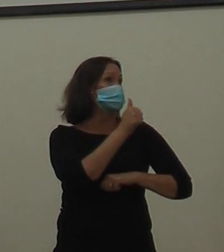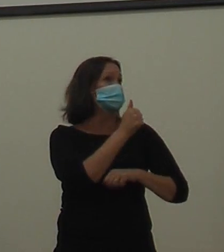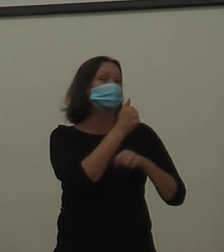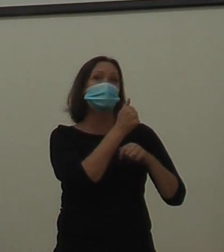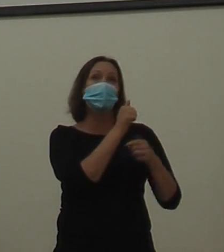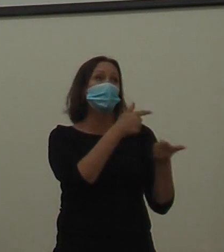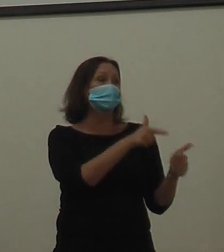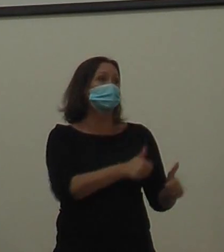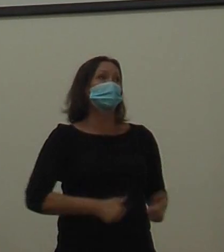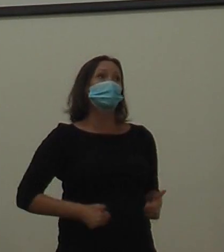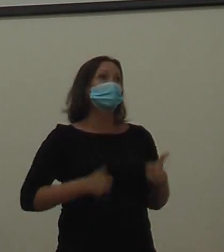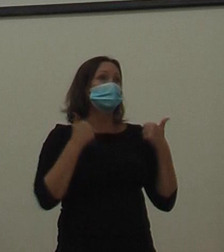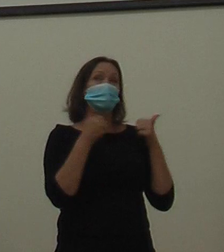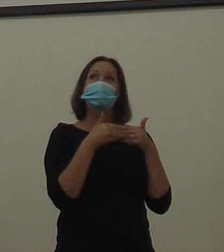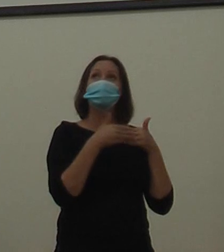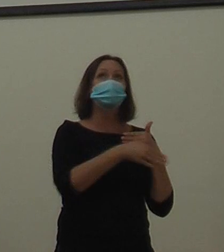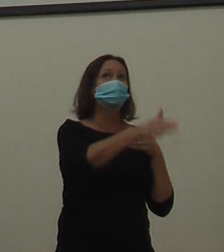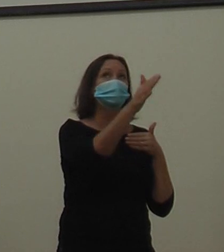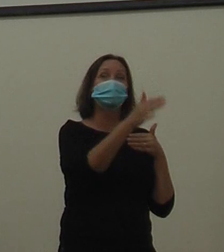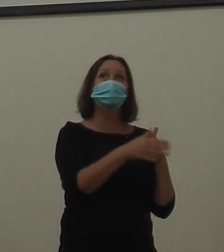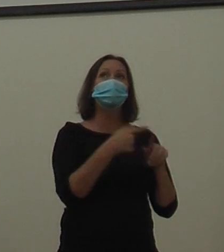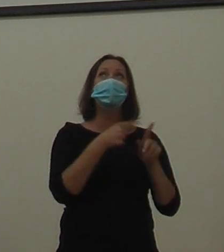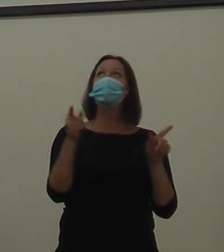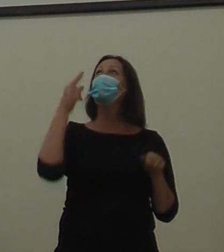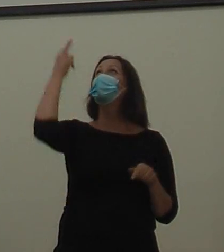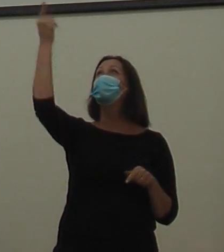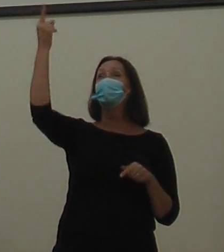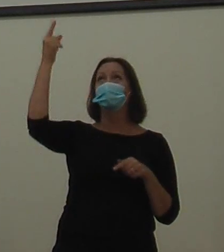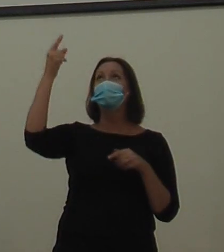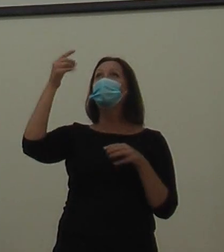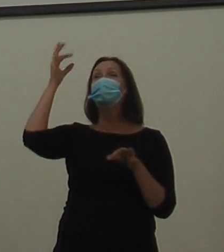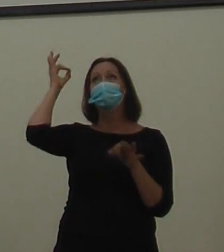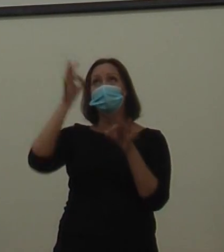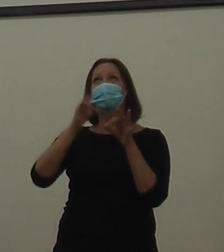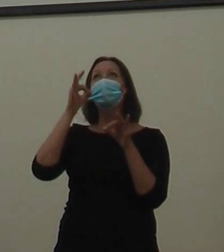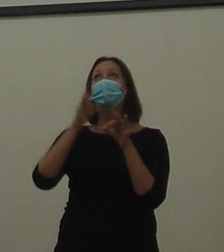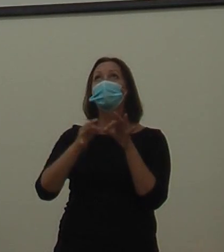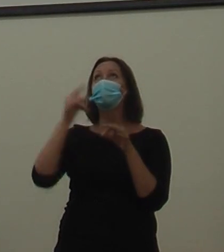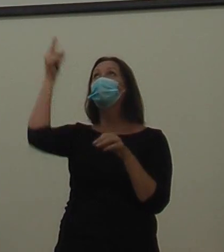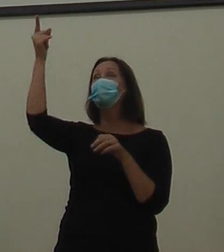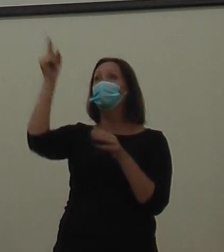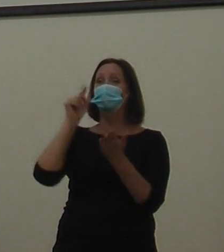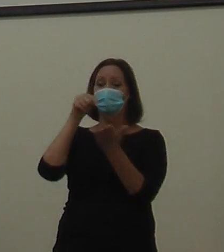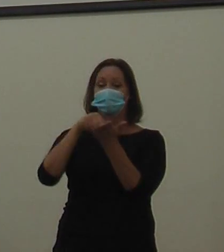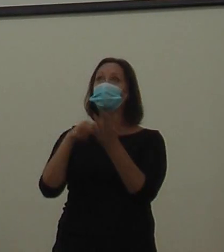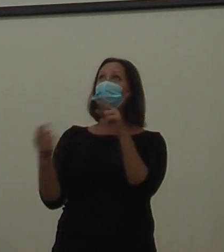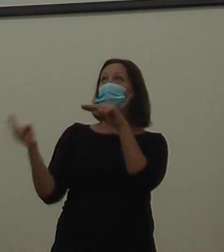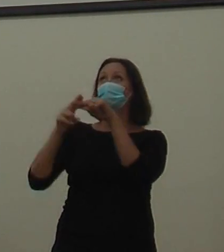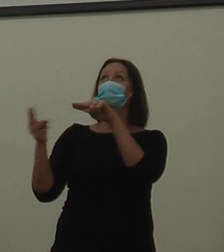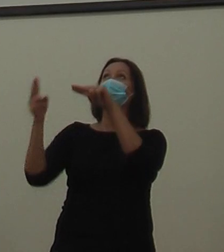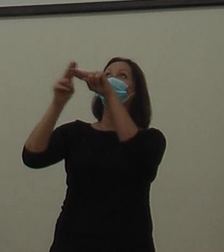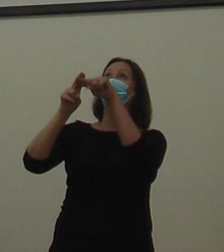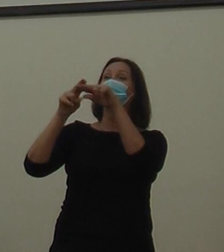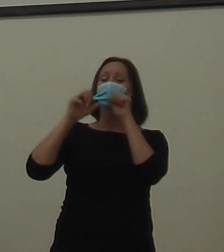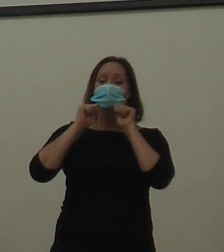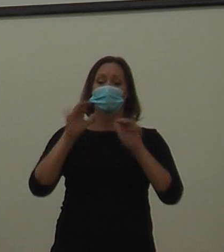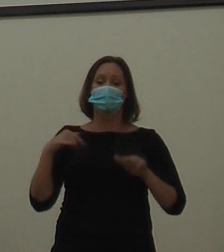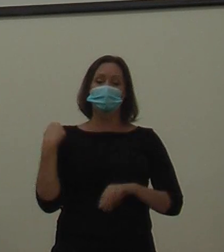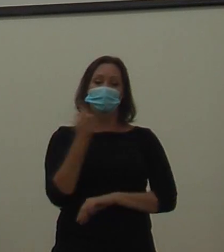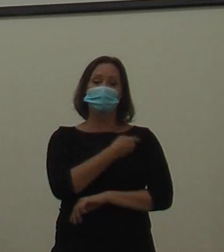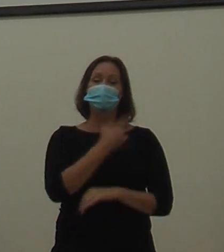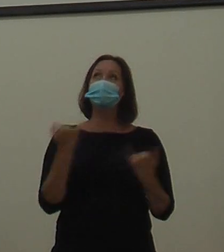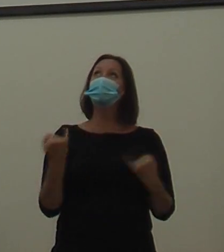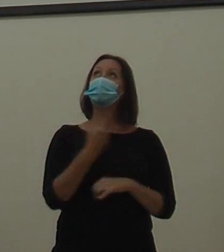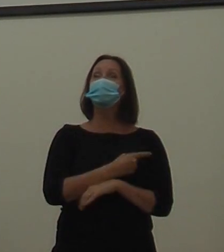faithful. And you deserve the glory. Bless us this day and accept our